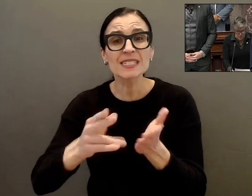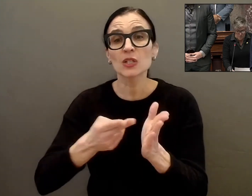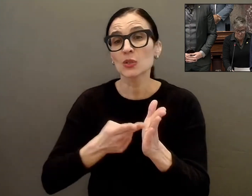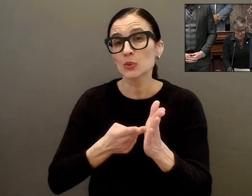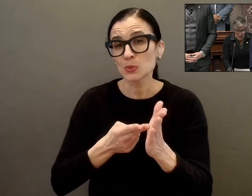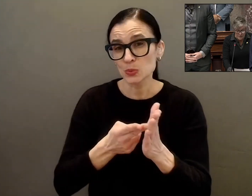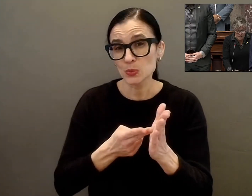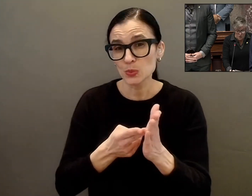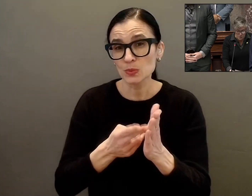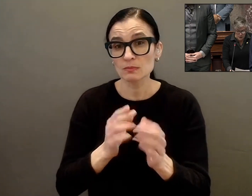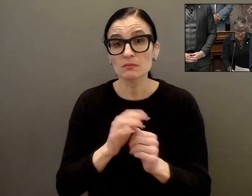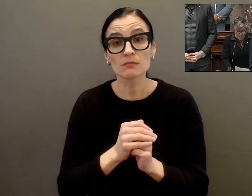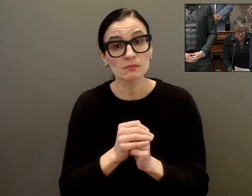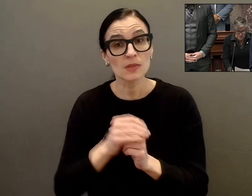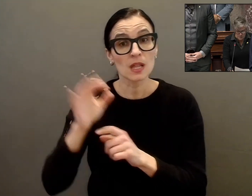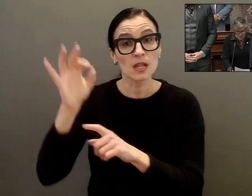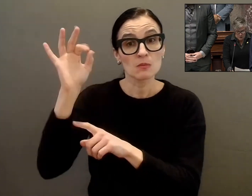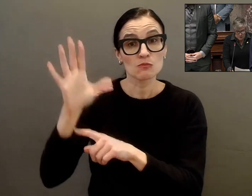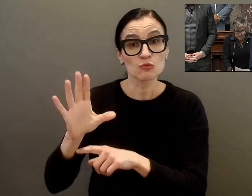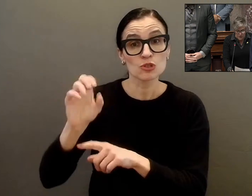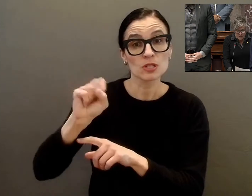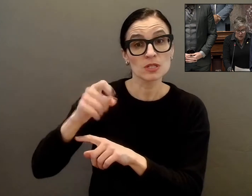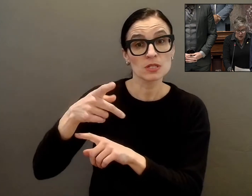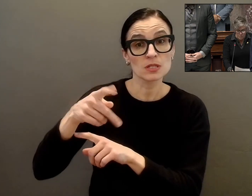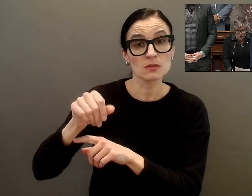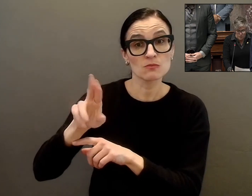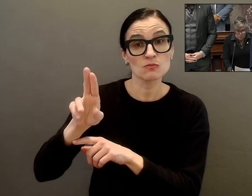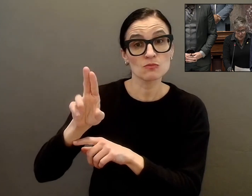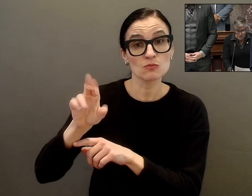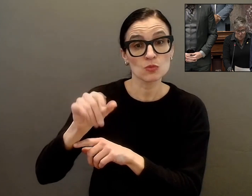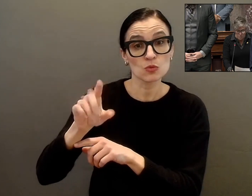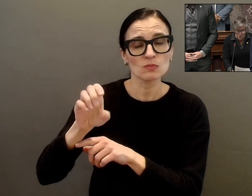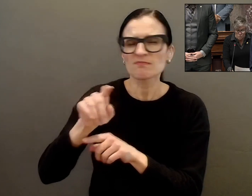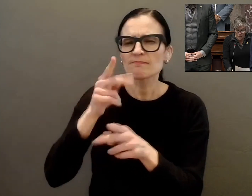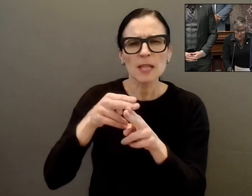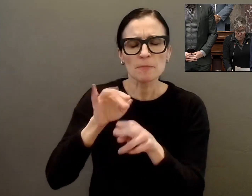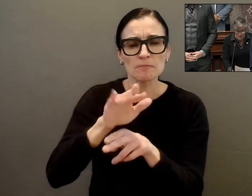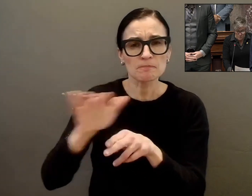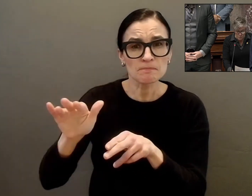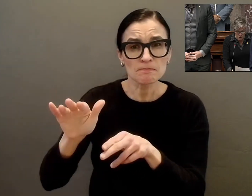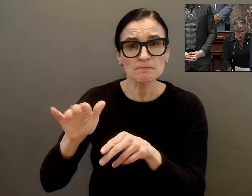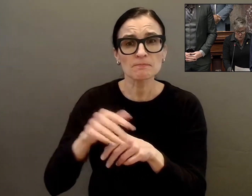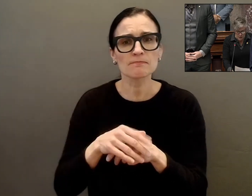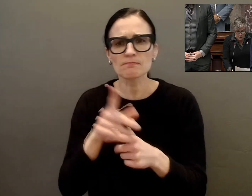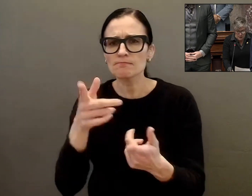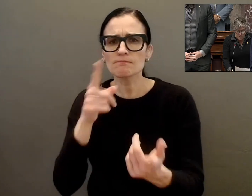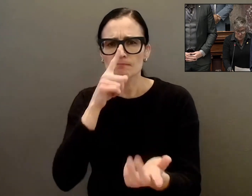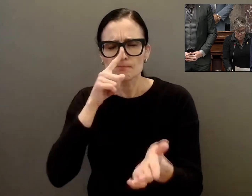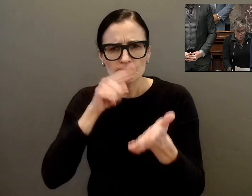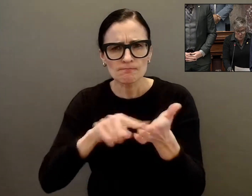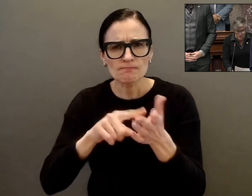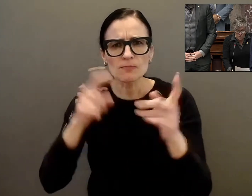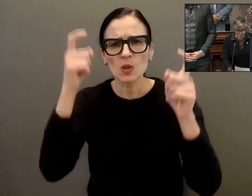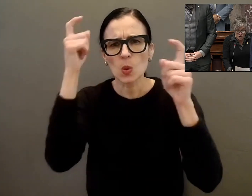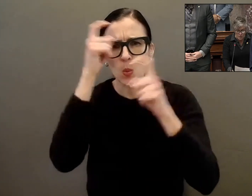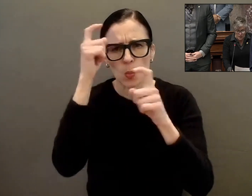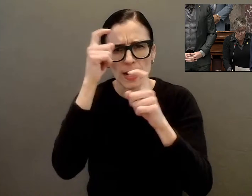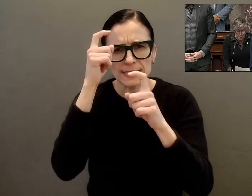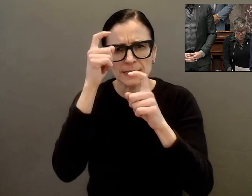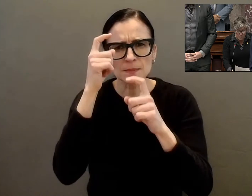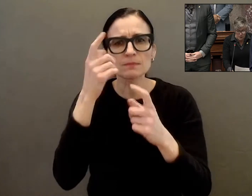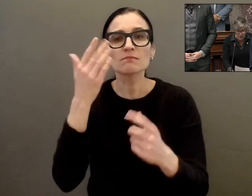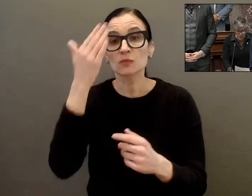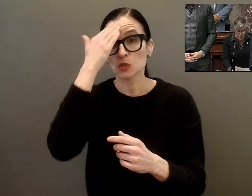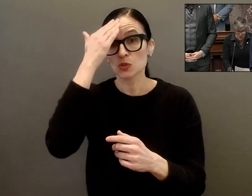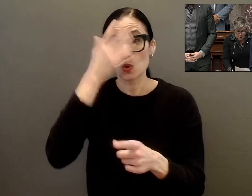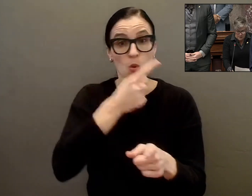right." I seek your guidance. The fine line between right and almost right often blurs, and the allure of almost right can